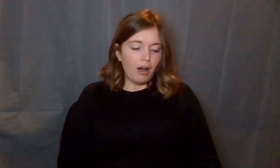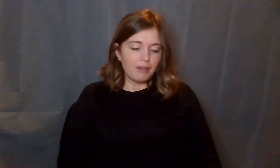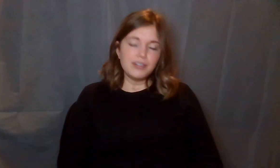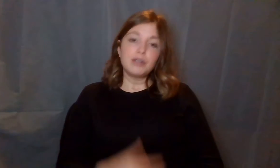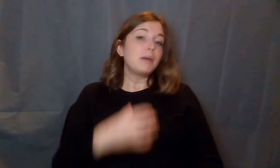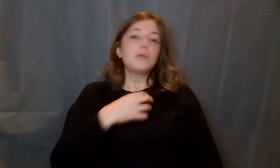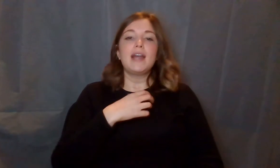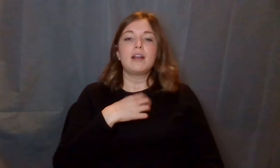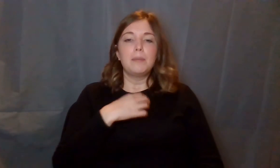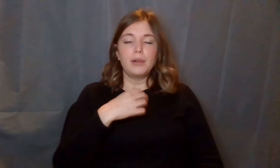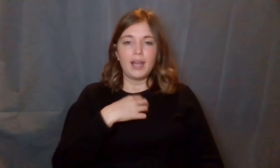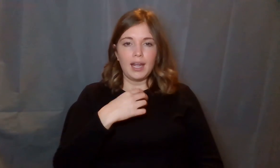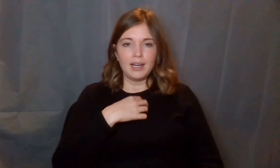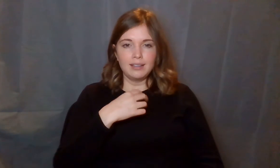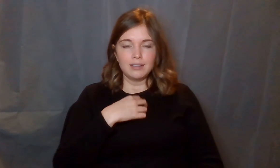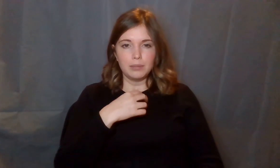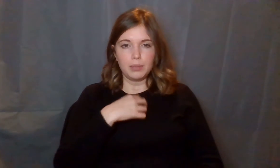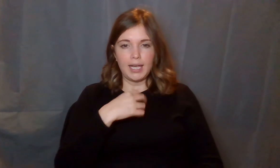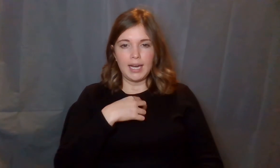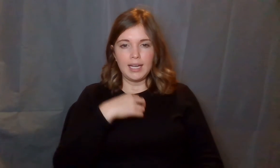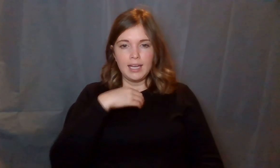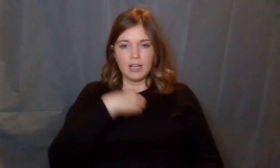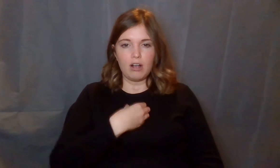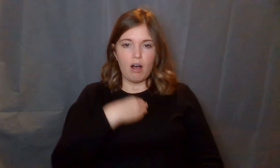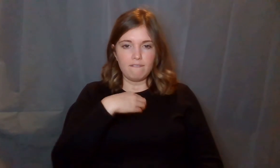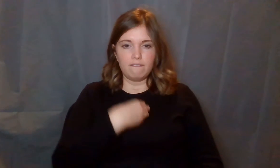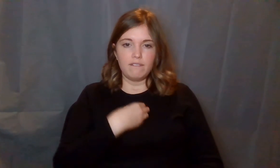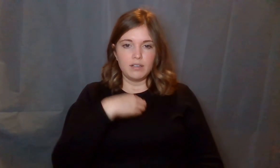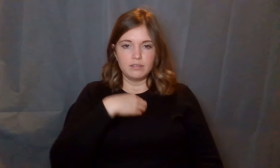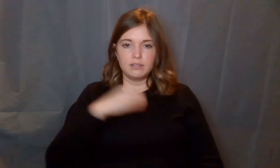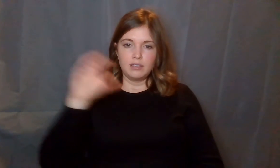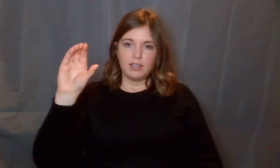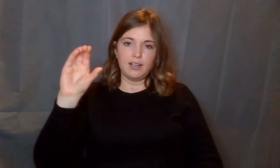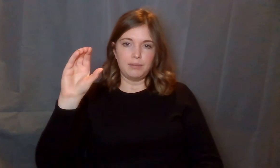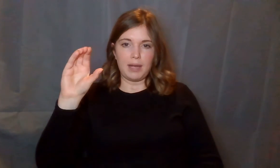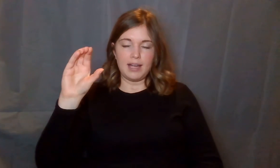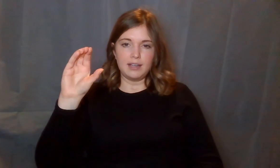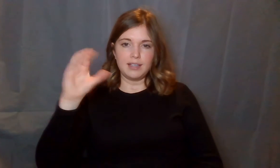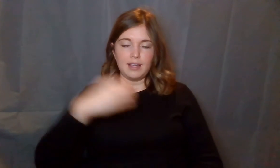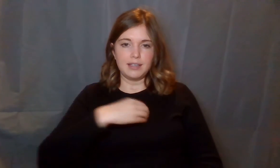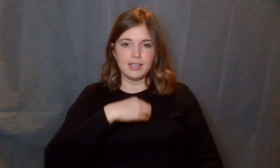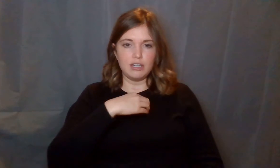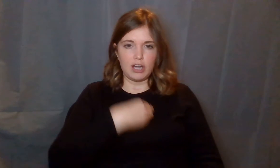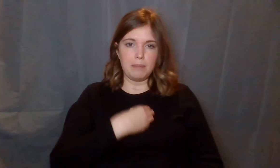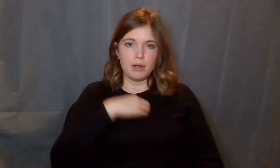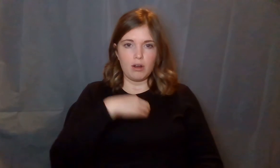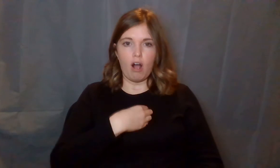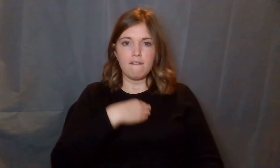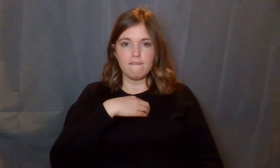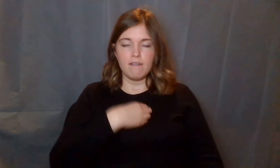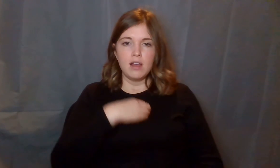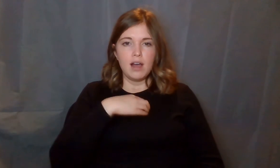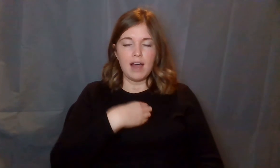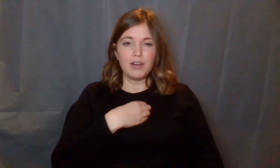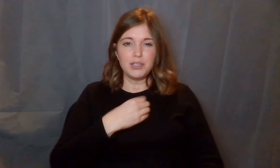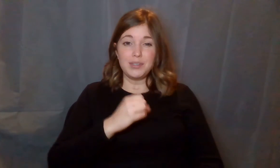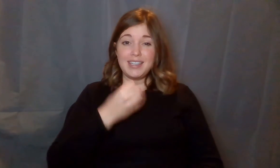Cough. So remember we had complain, cough. And my hand is in that C shape, cough. I've also